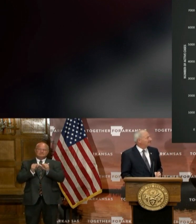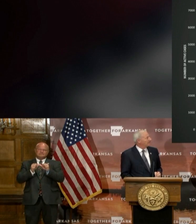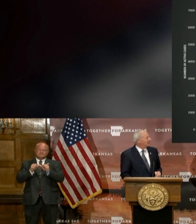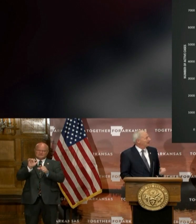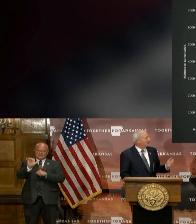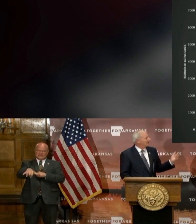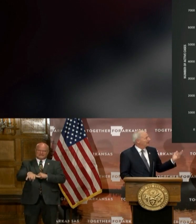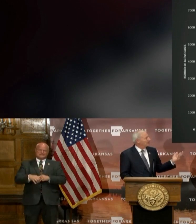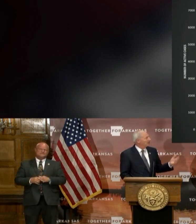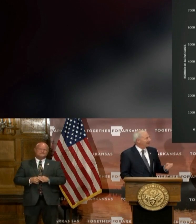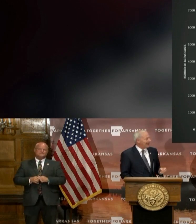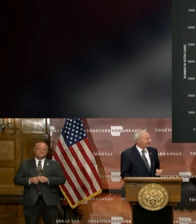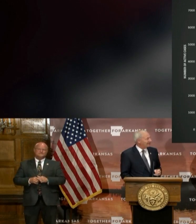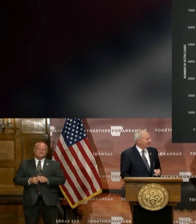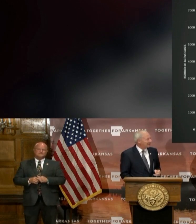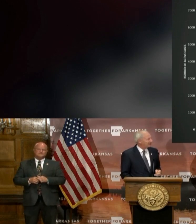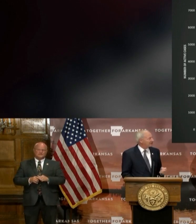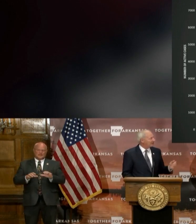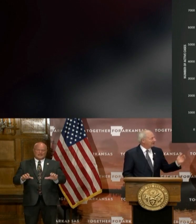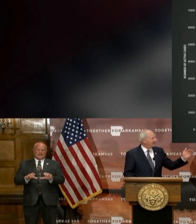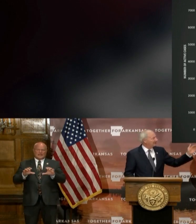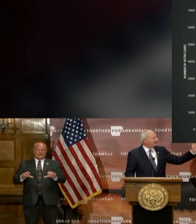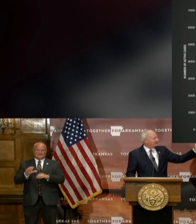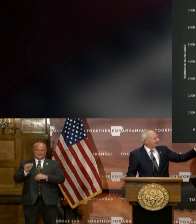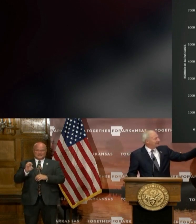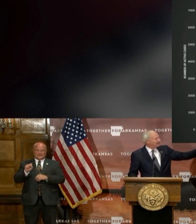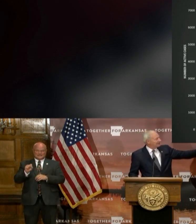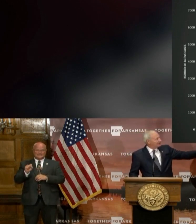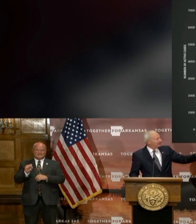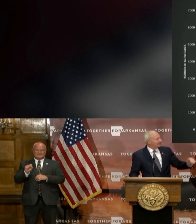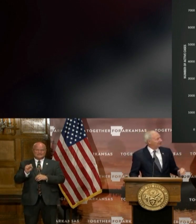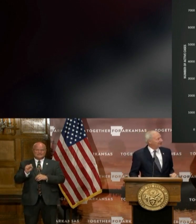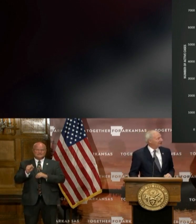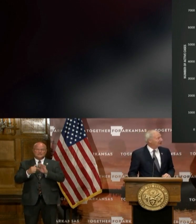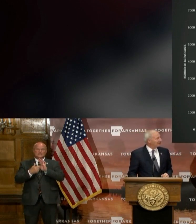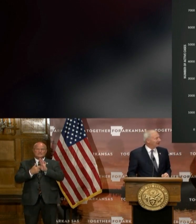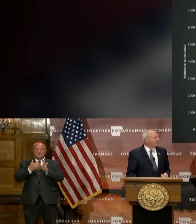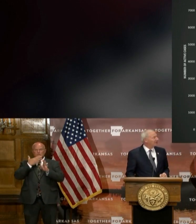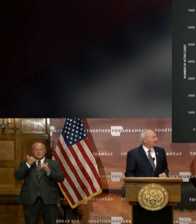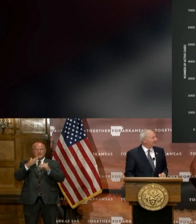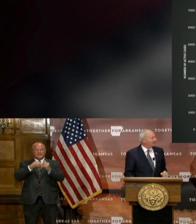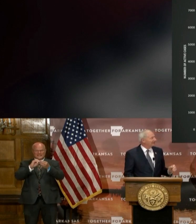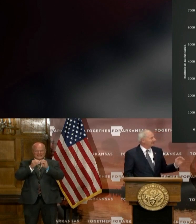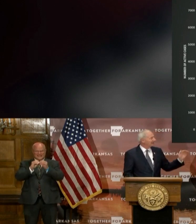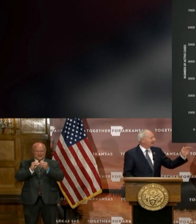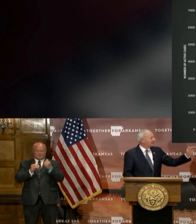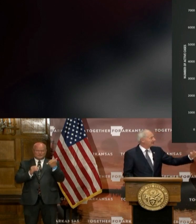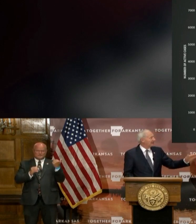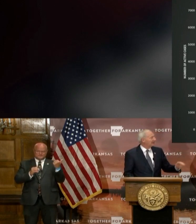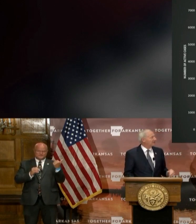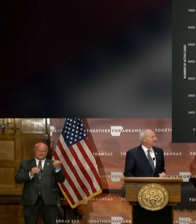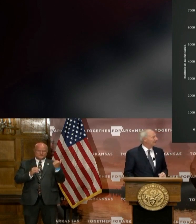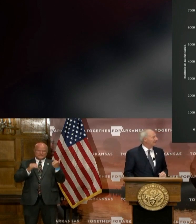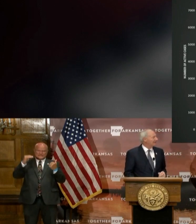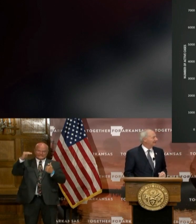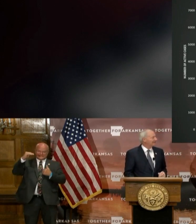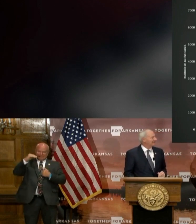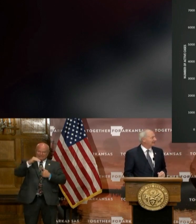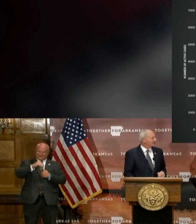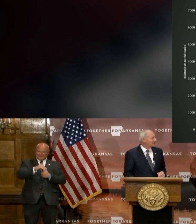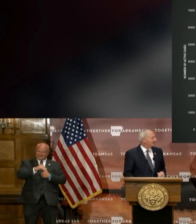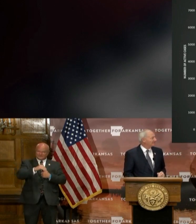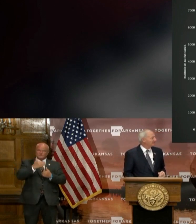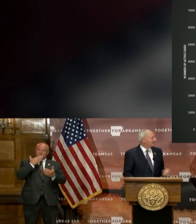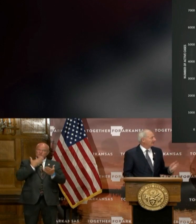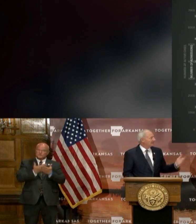that. The number of active cases, again, it shows it better than a number. That is down.